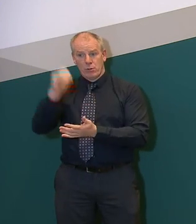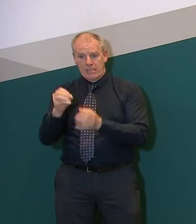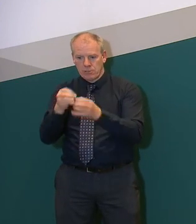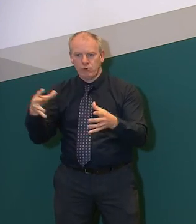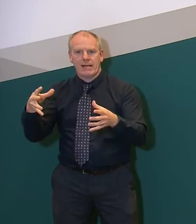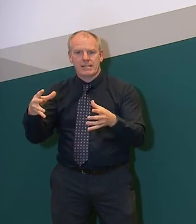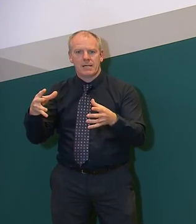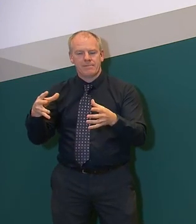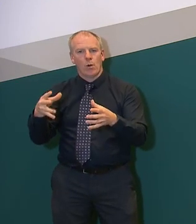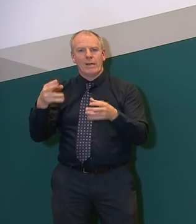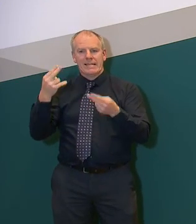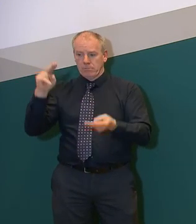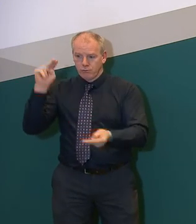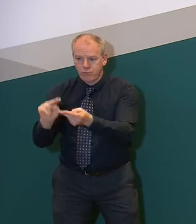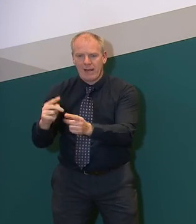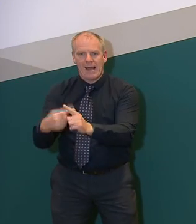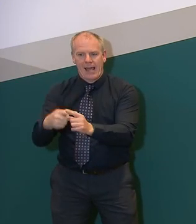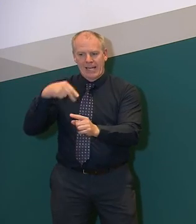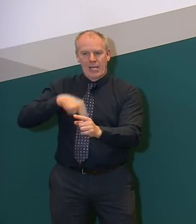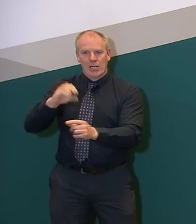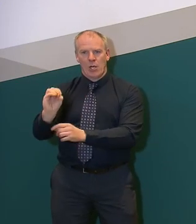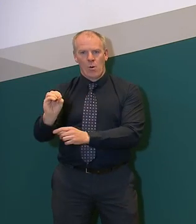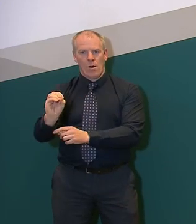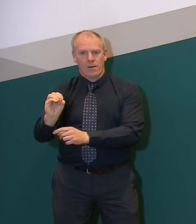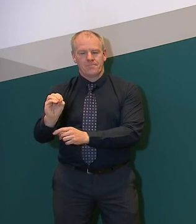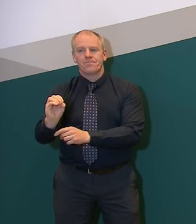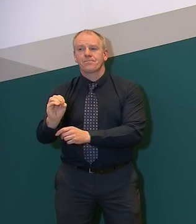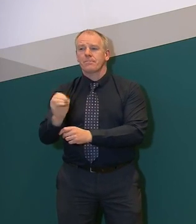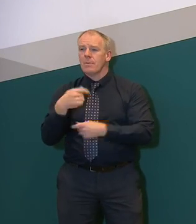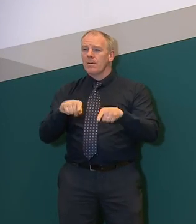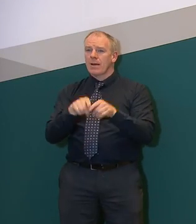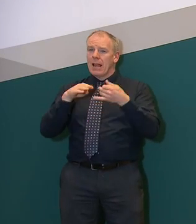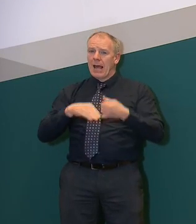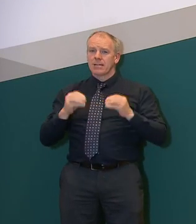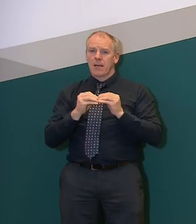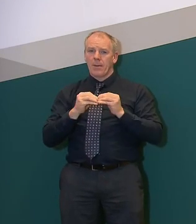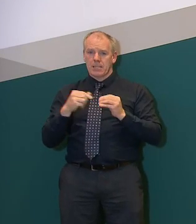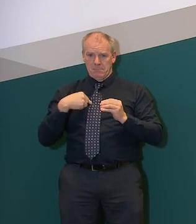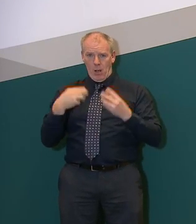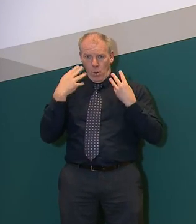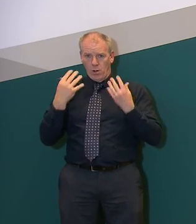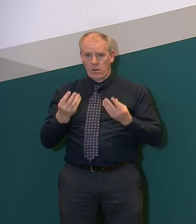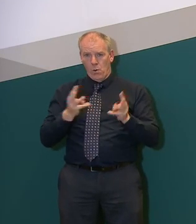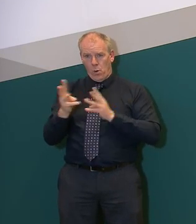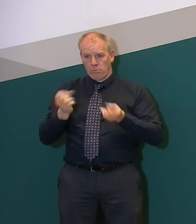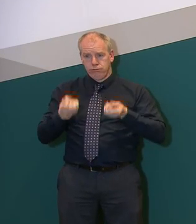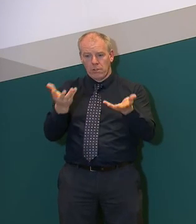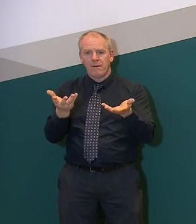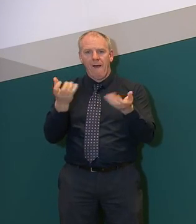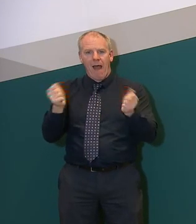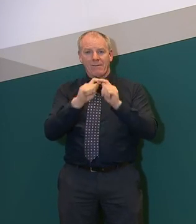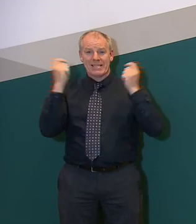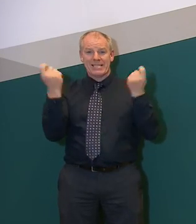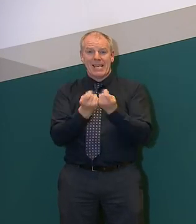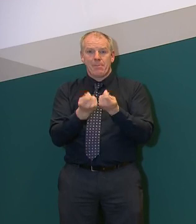manage this outbreak. And then my final comment is the work that I'm presenting here today is done by a team of over